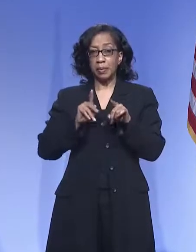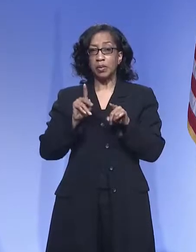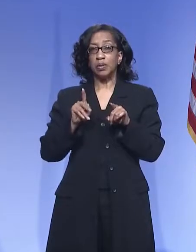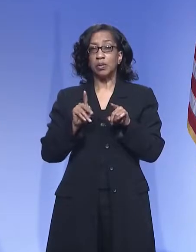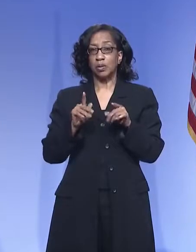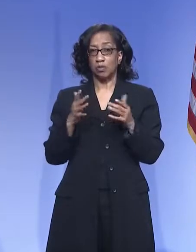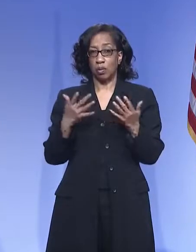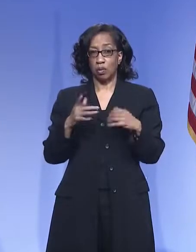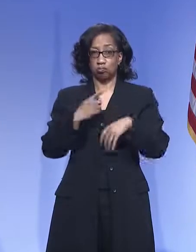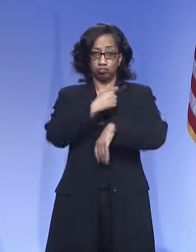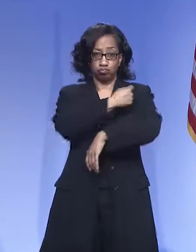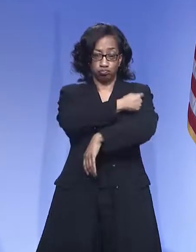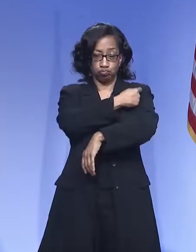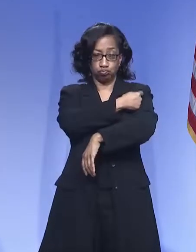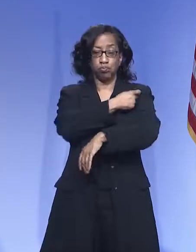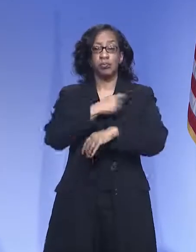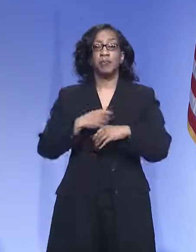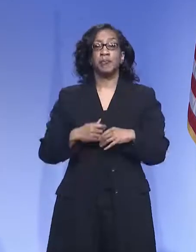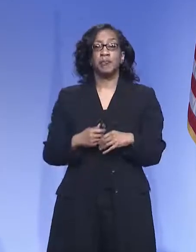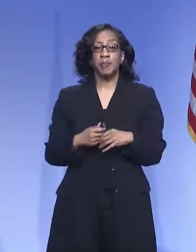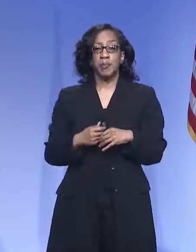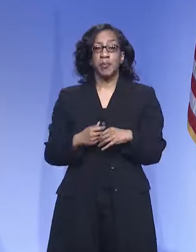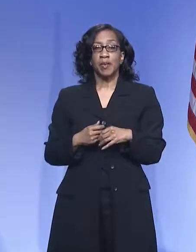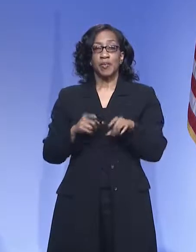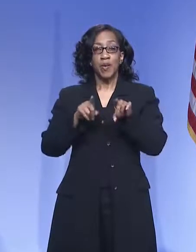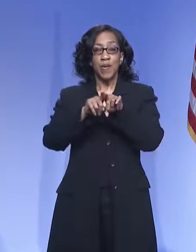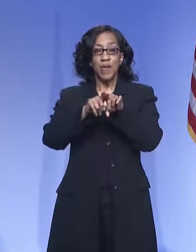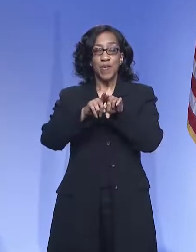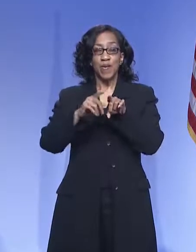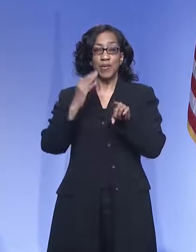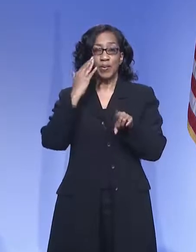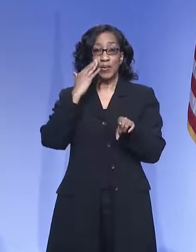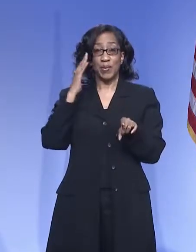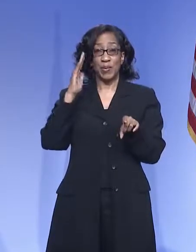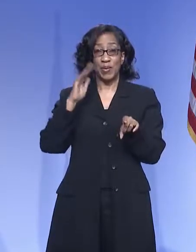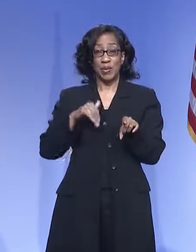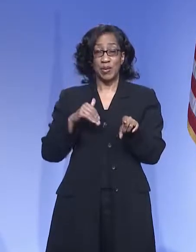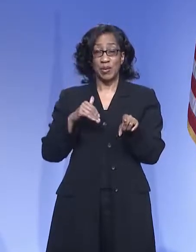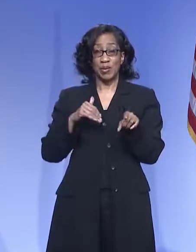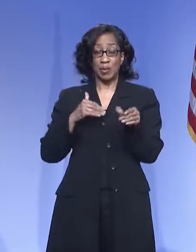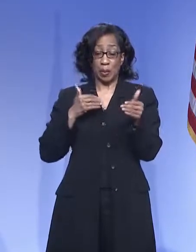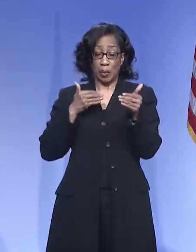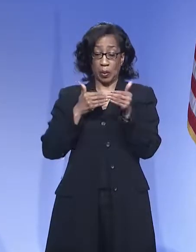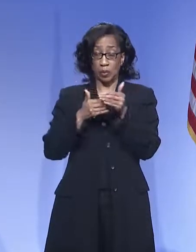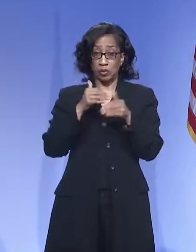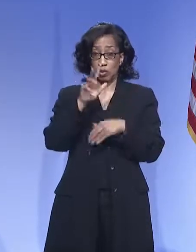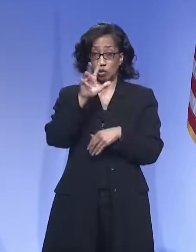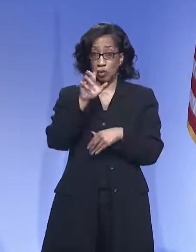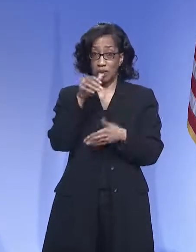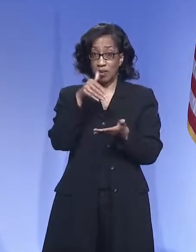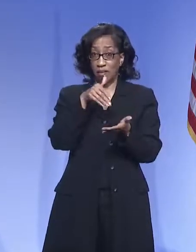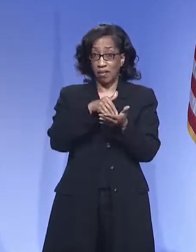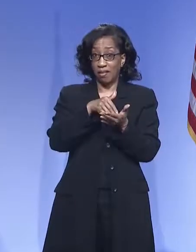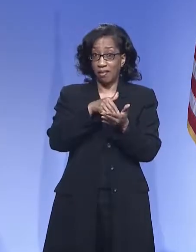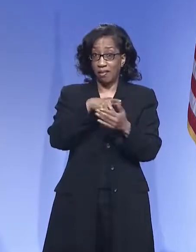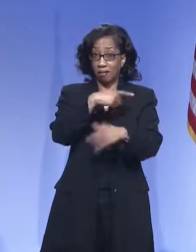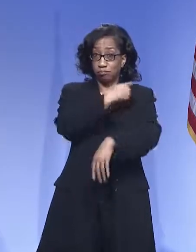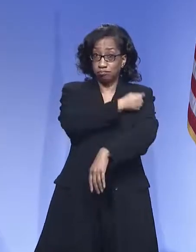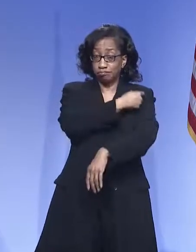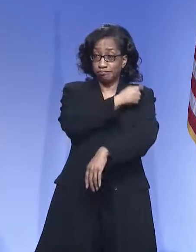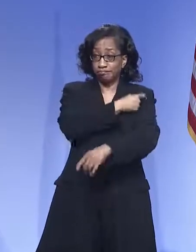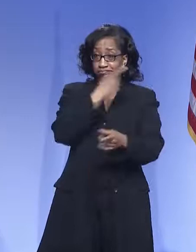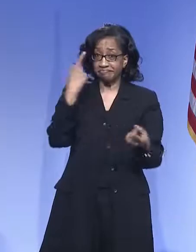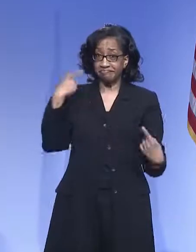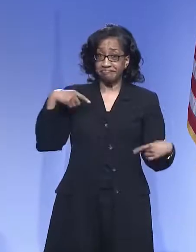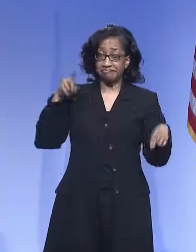274,000 immunizations given. But we know that we are approaching 300,000 actual shots in arms. The difference between the